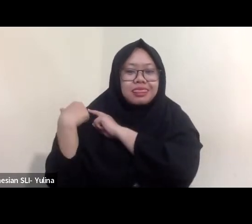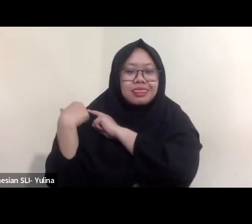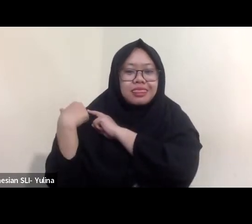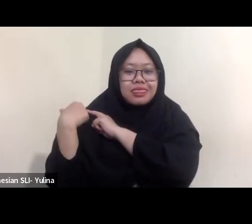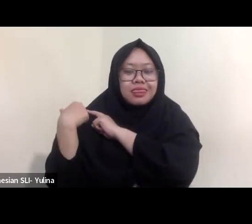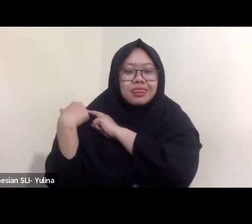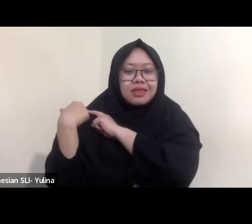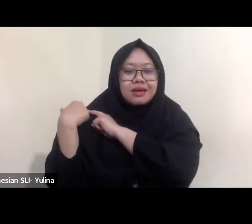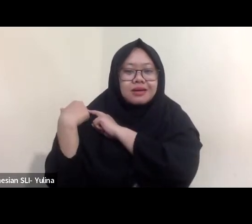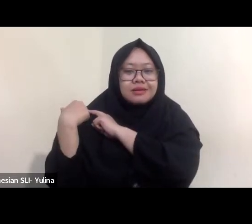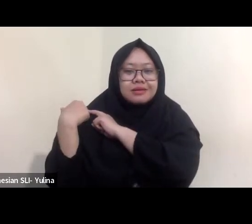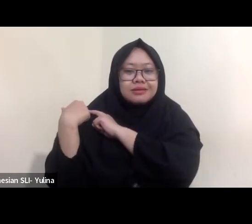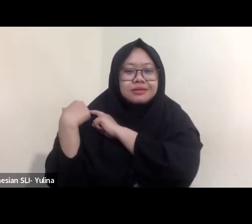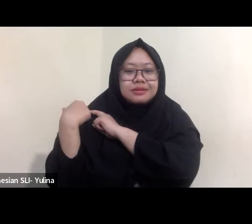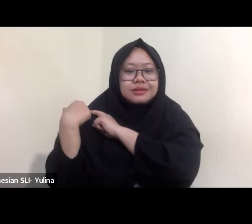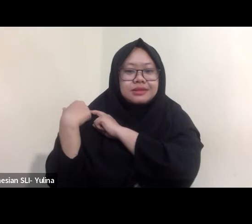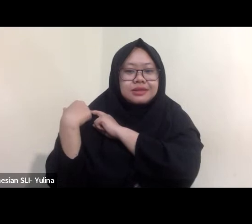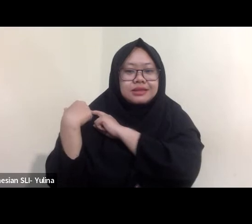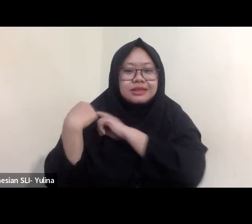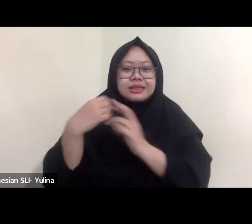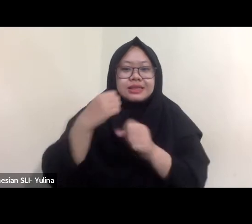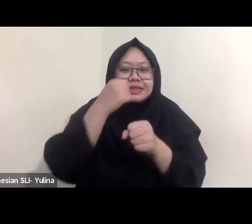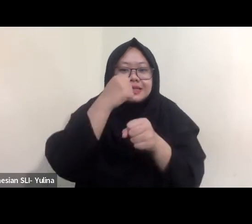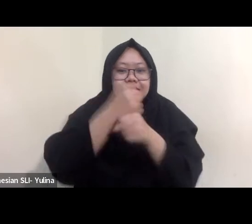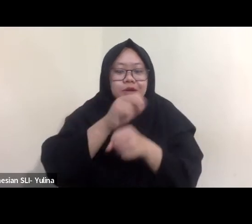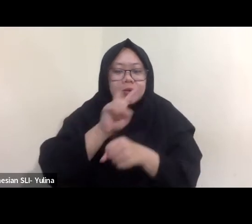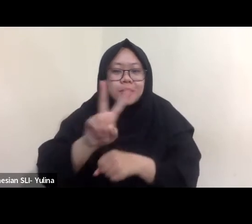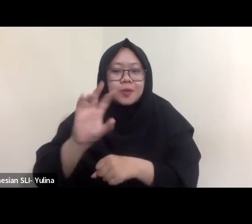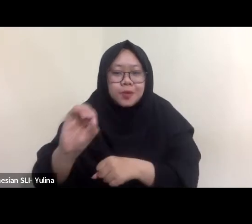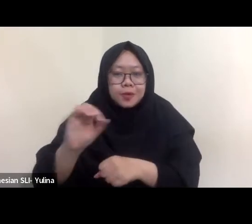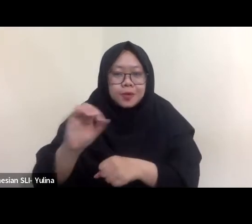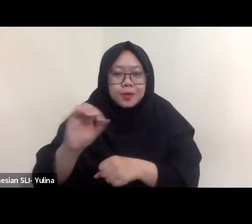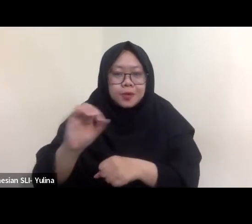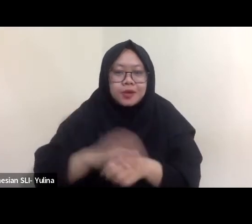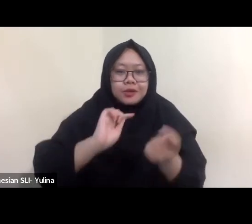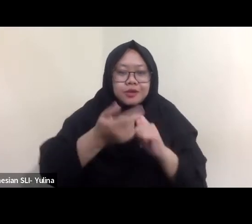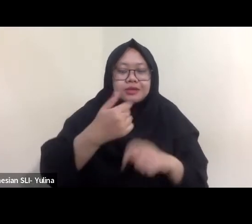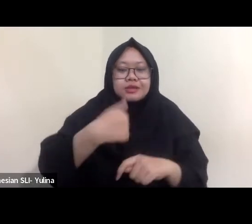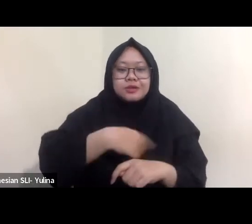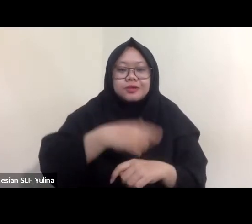Our job is to provide platform for civil society